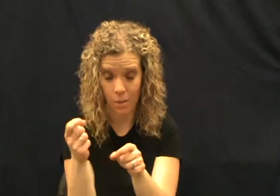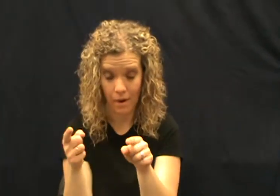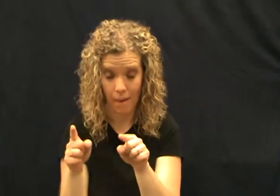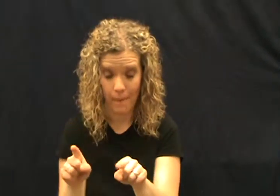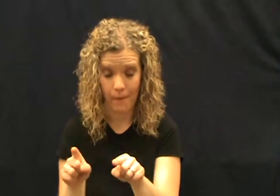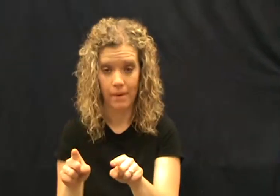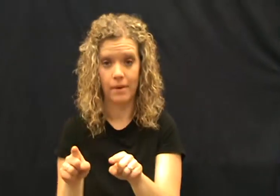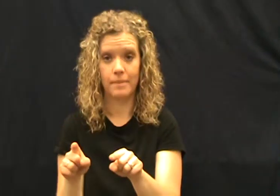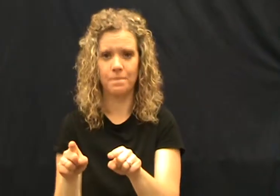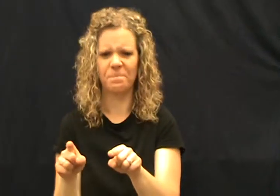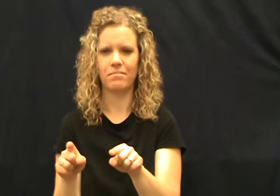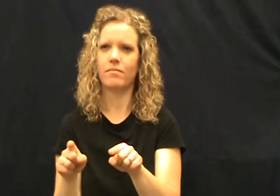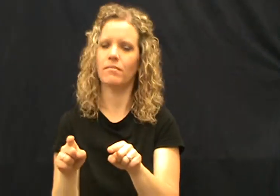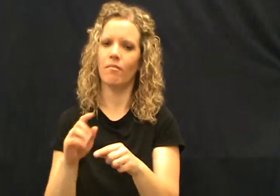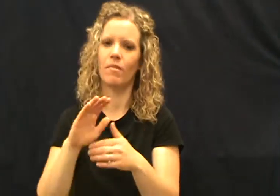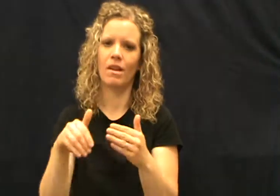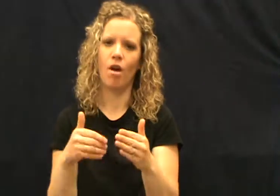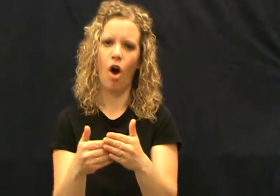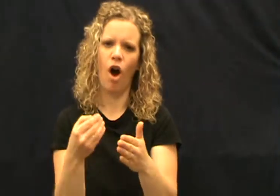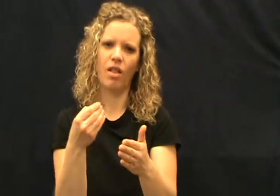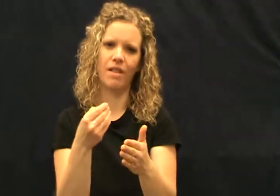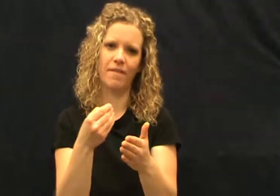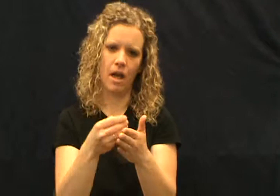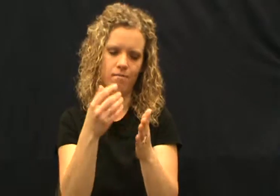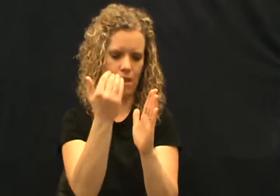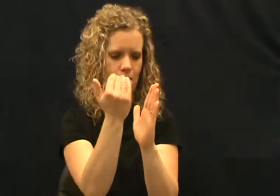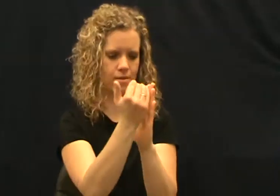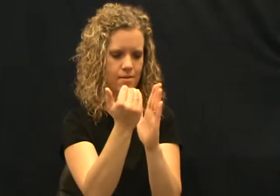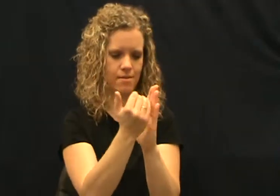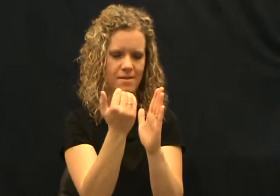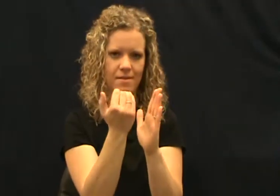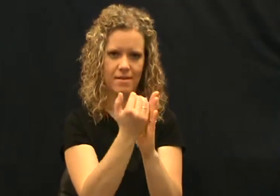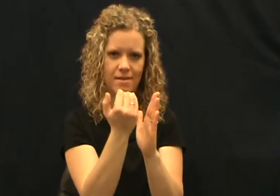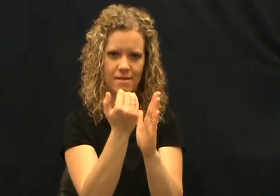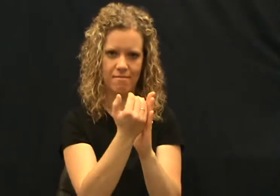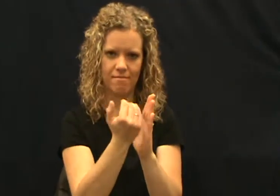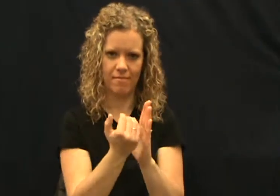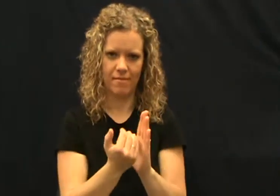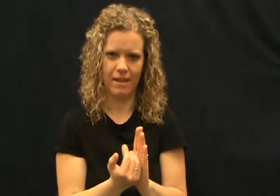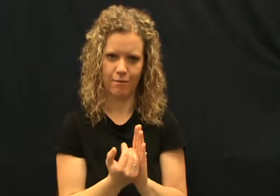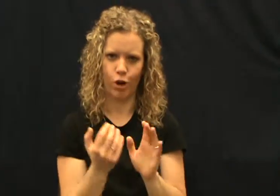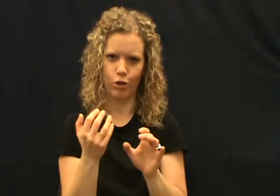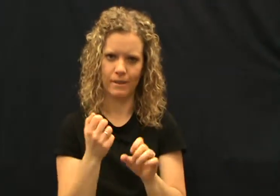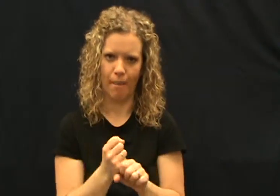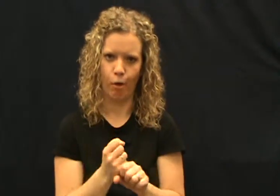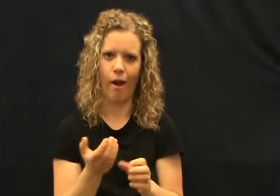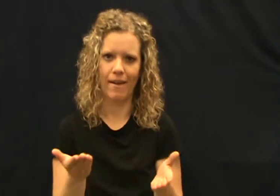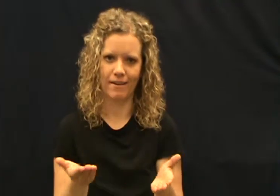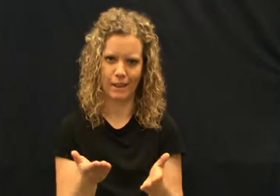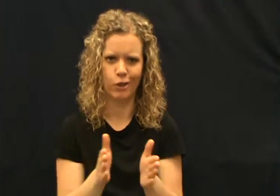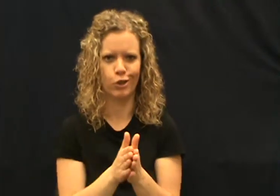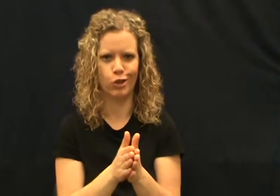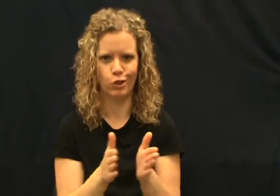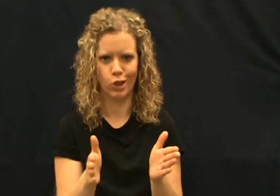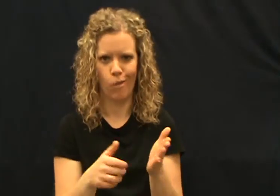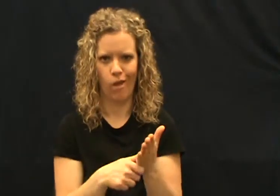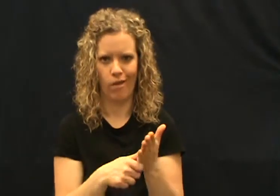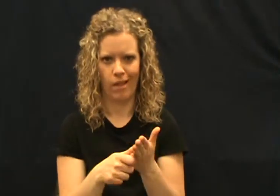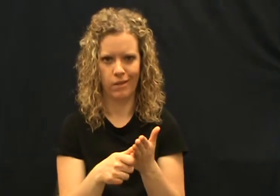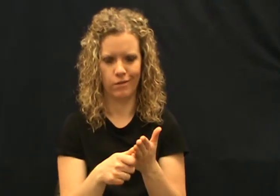all of the transactions are summarized in this thing we call the general ledger. And the general ledger basically has a space for